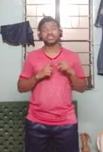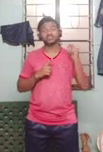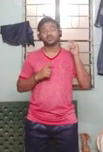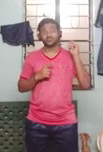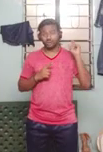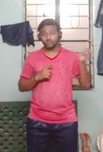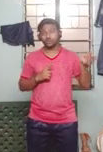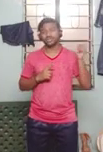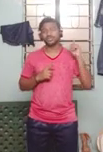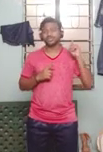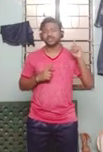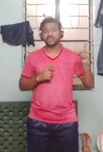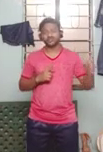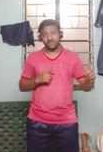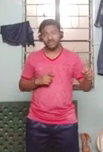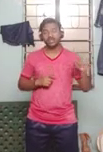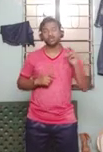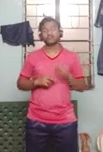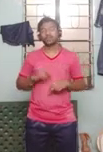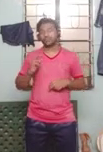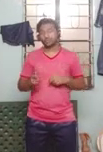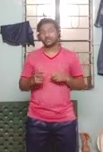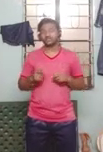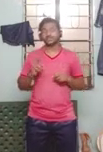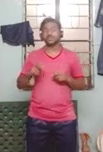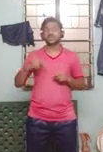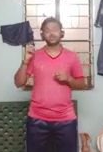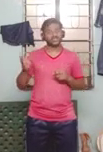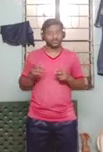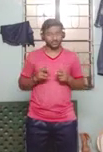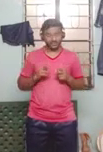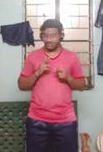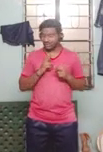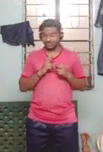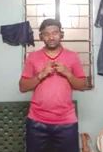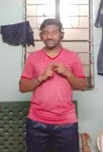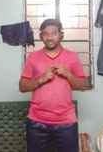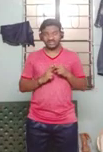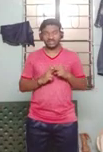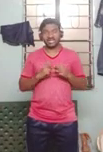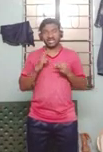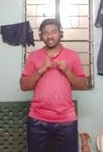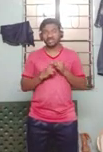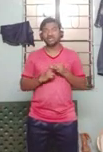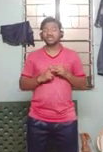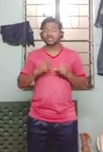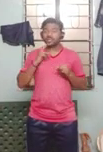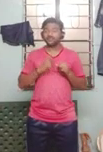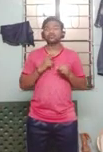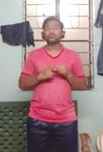is for true it will become a 1, or for false it will become a 0. So this is second. And third, if you